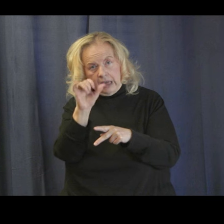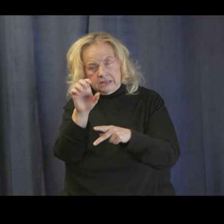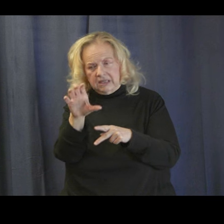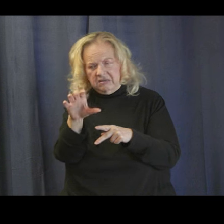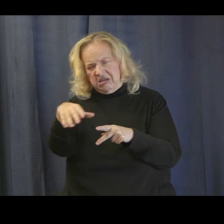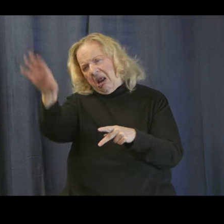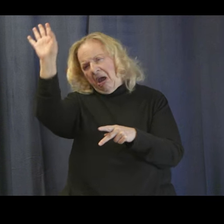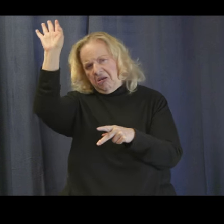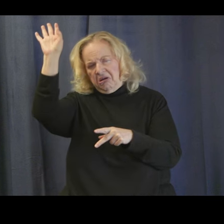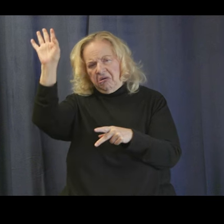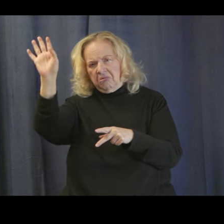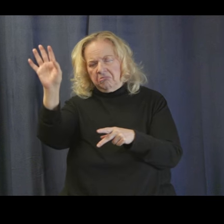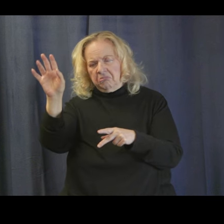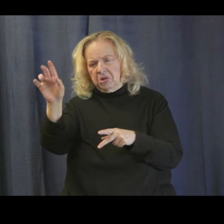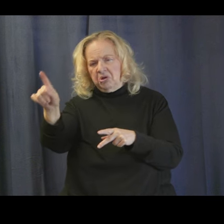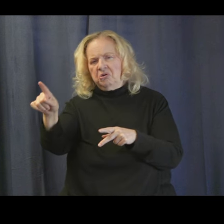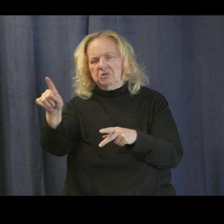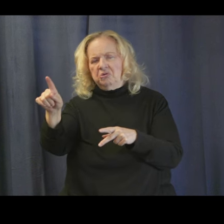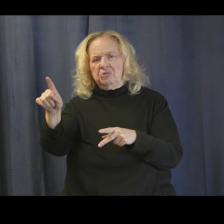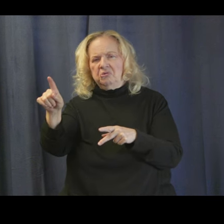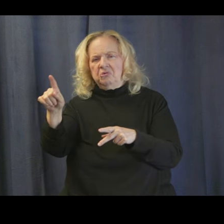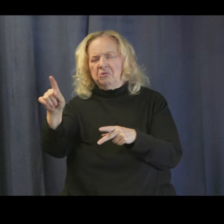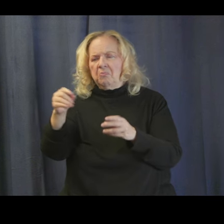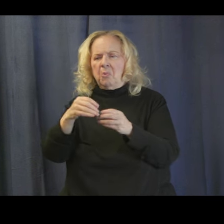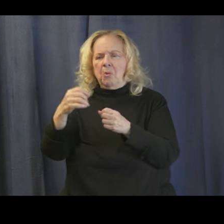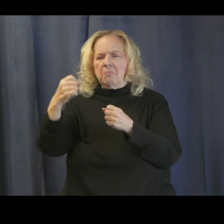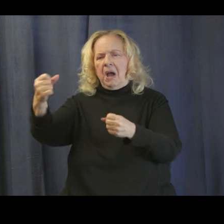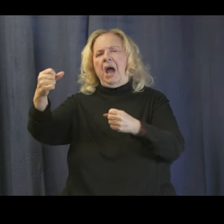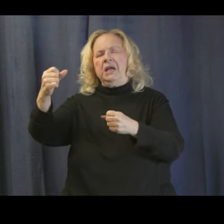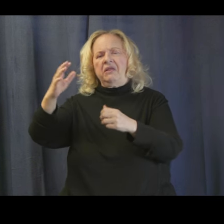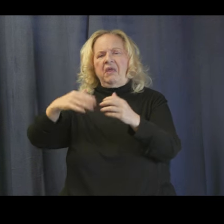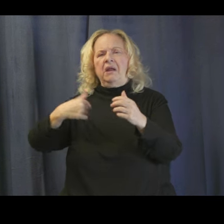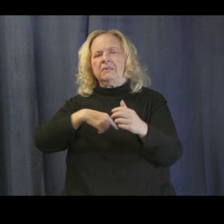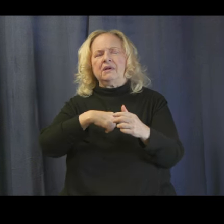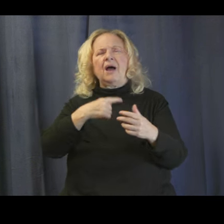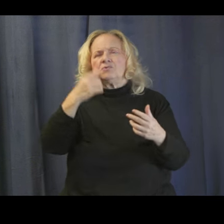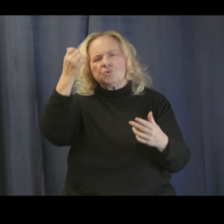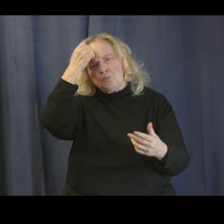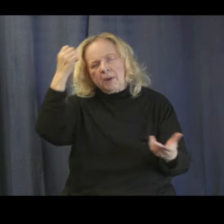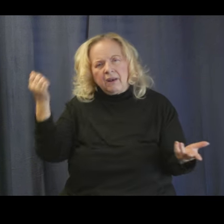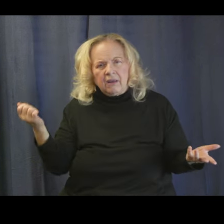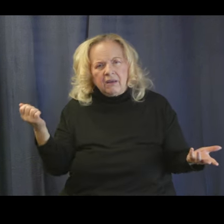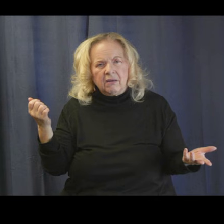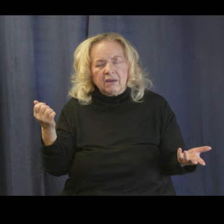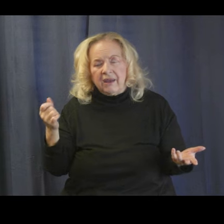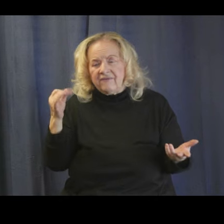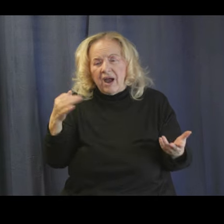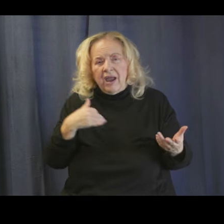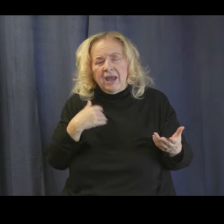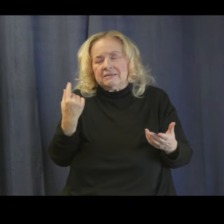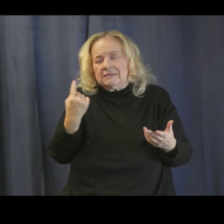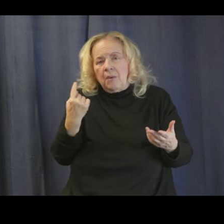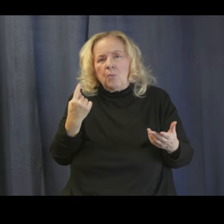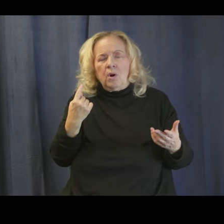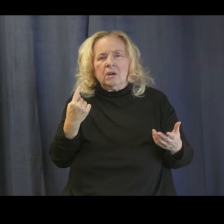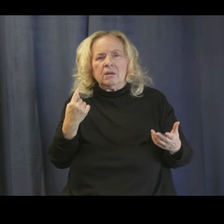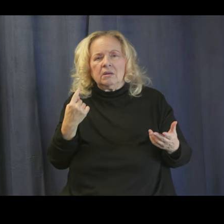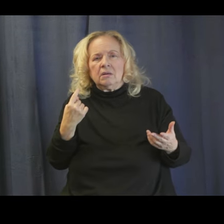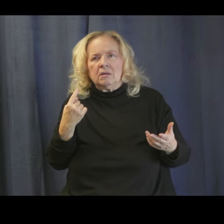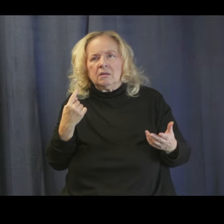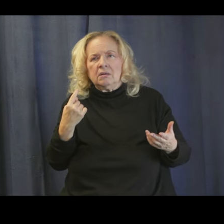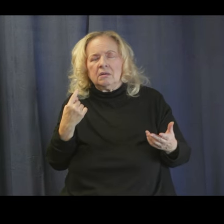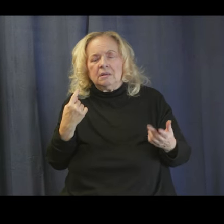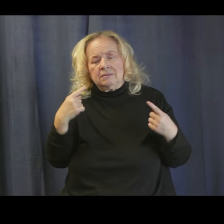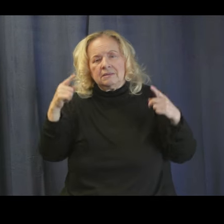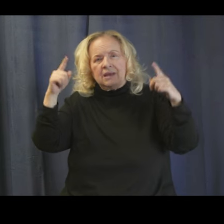Isaac, get out of here, because you're much mightier than us. How stupid. If I had someone that